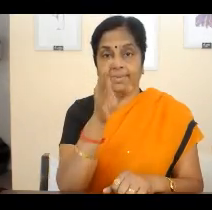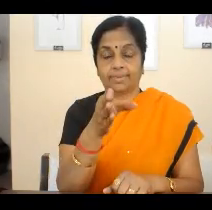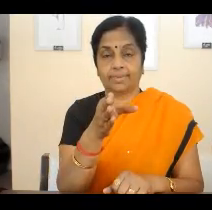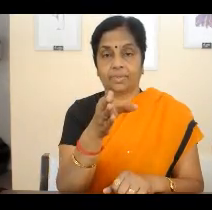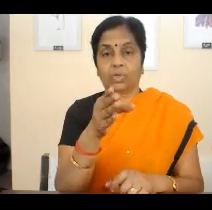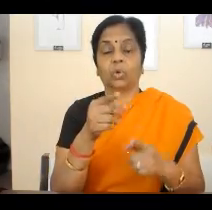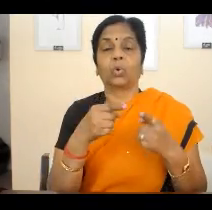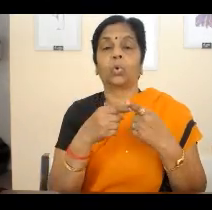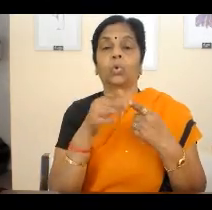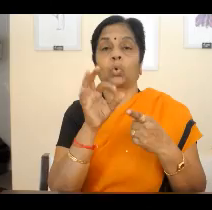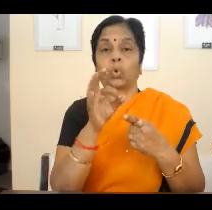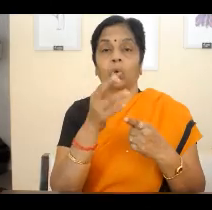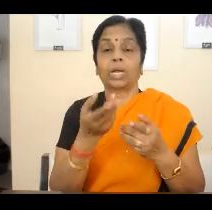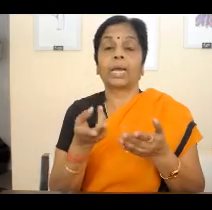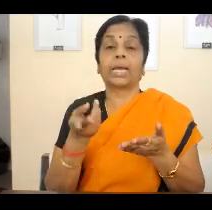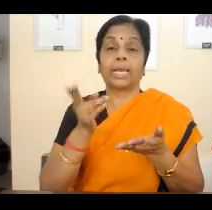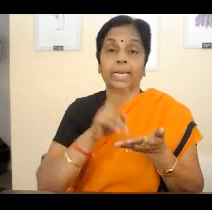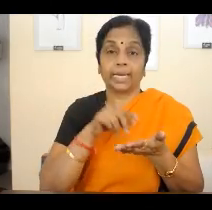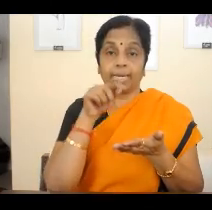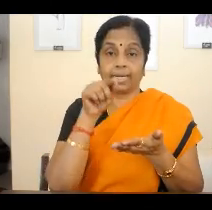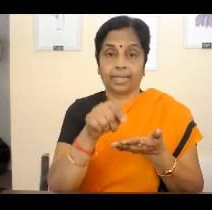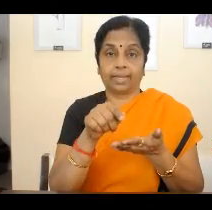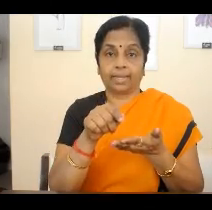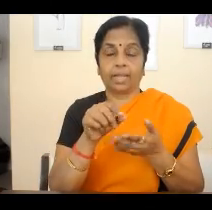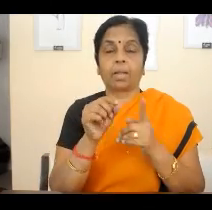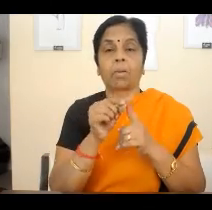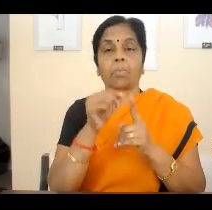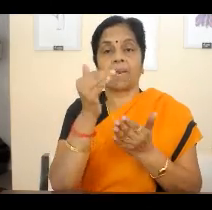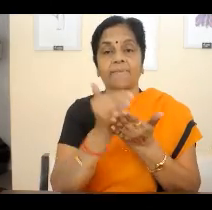to redraft this provision.